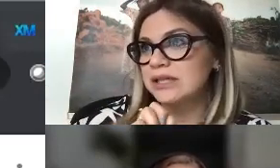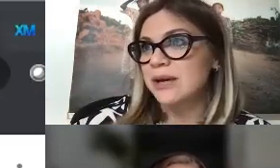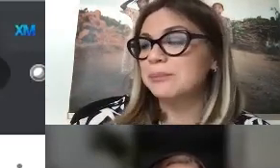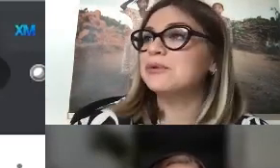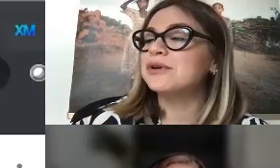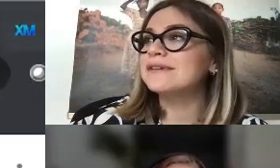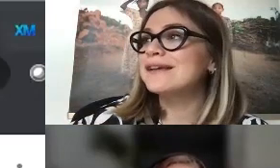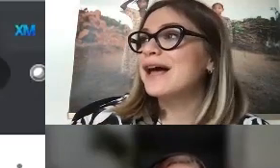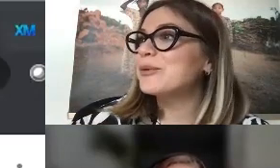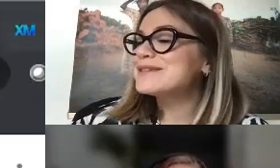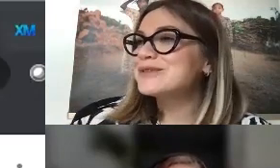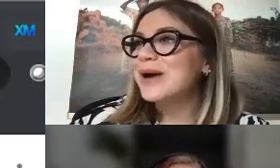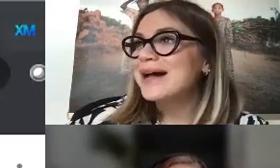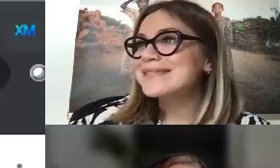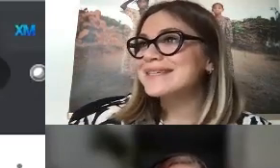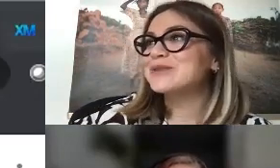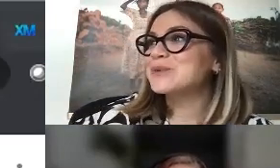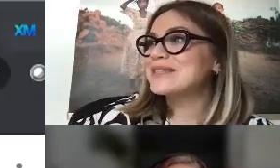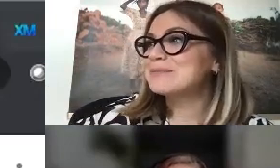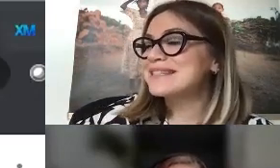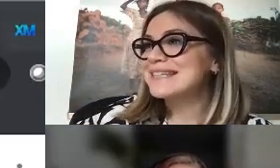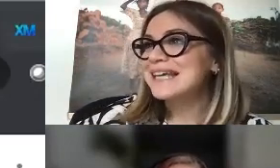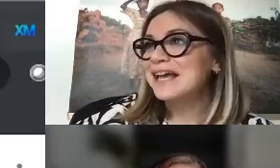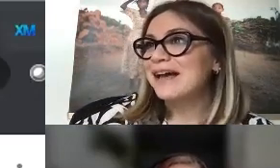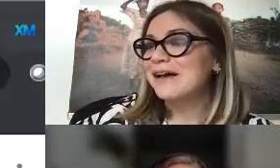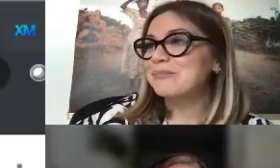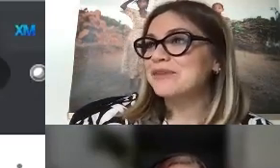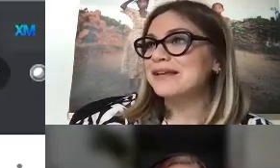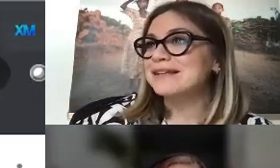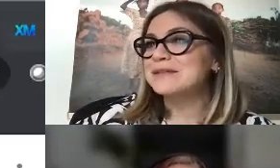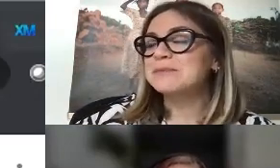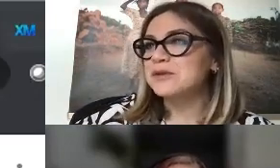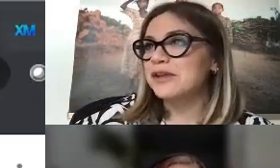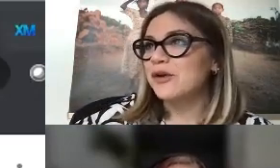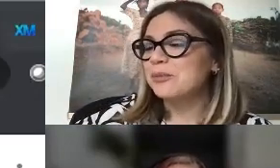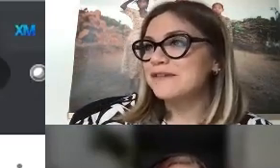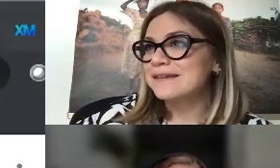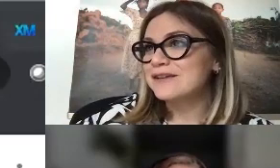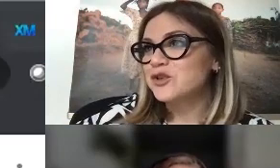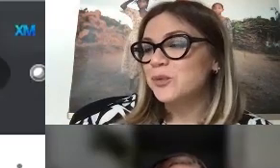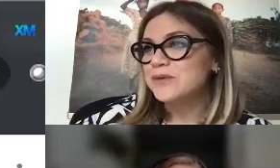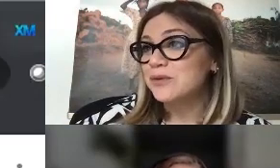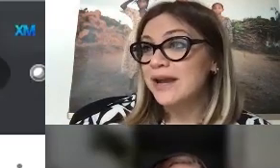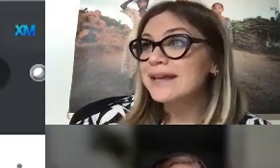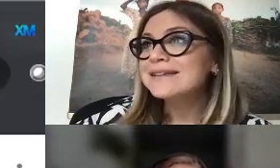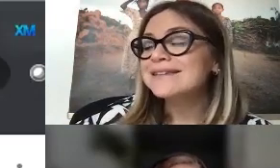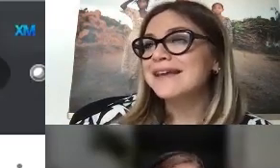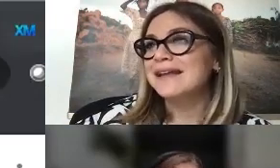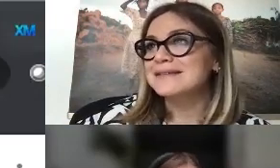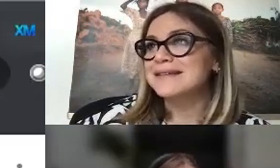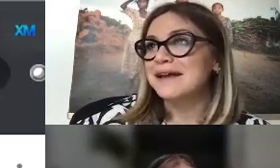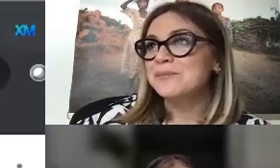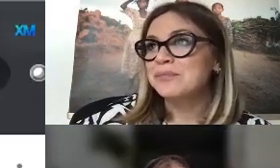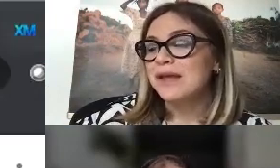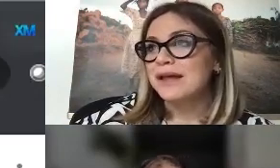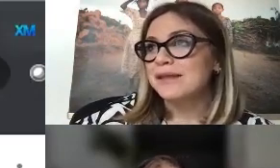together on the Jamboard, I wanted to ask to Deepti. Deepti, your presentation was great,